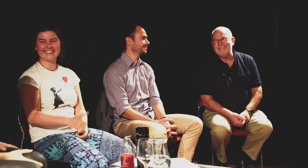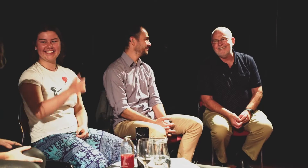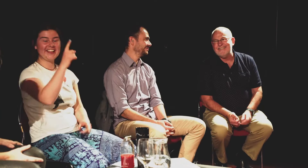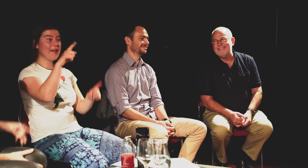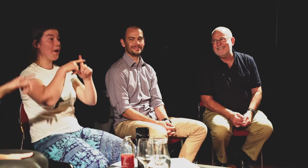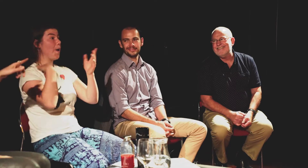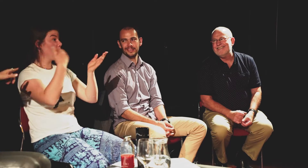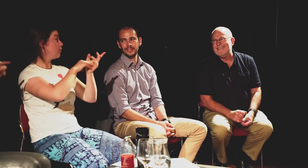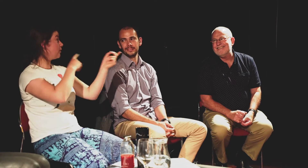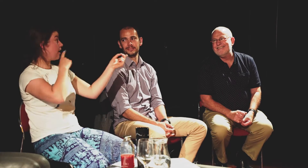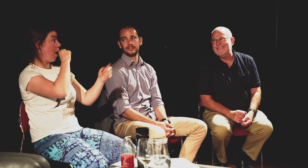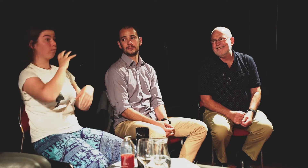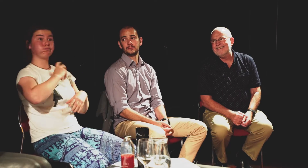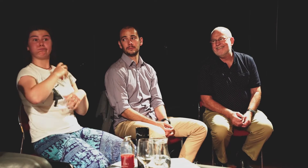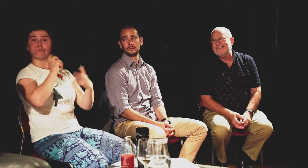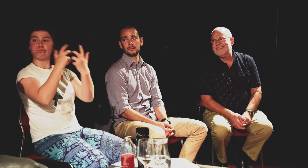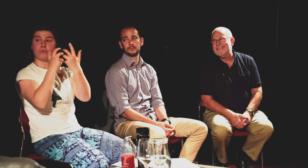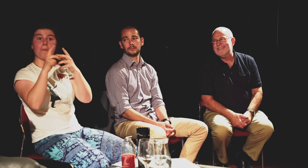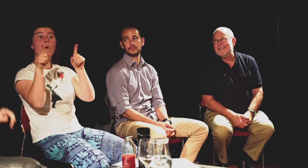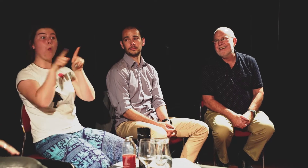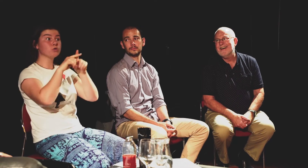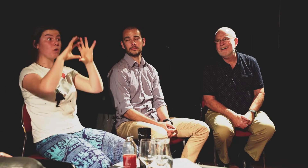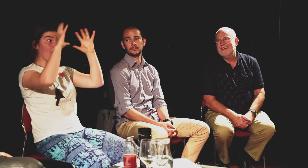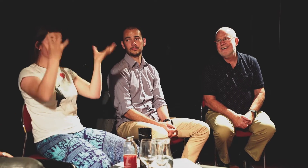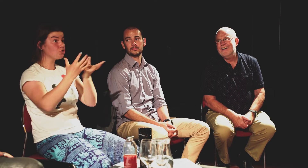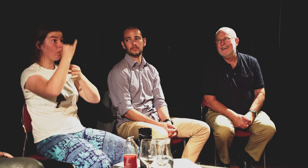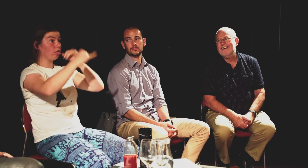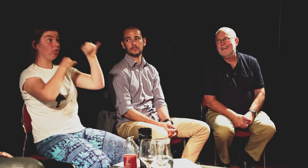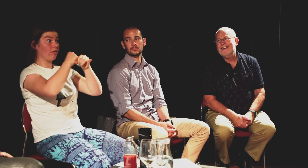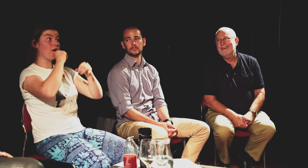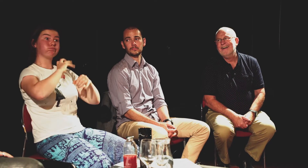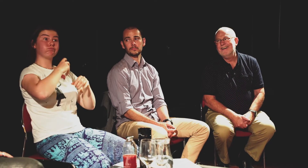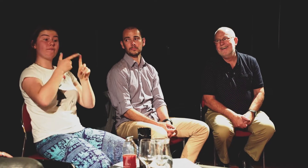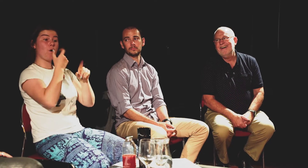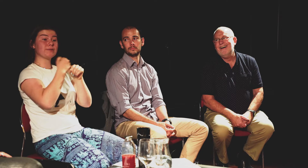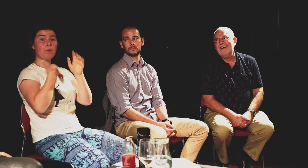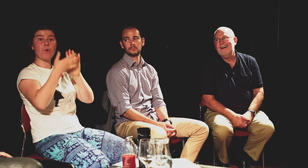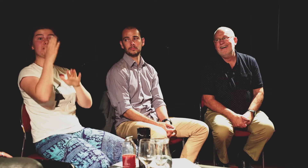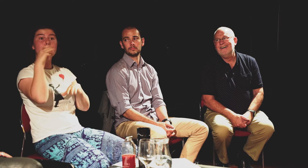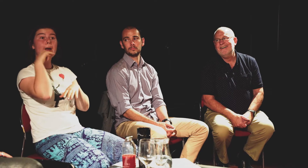entertainment sideshow. Just to add to Tony's story about being able to match communication styles, really